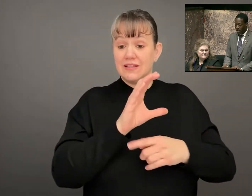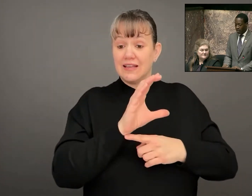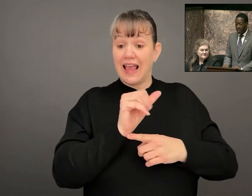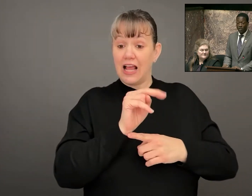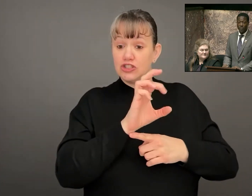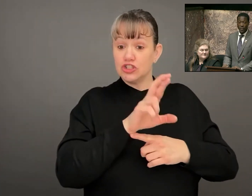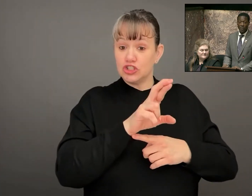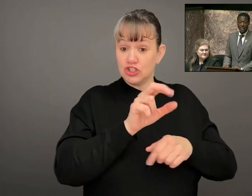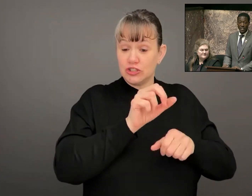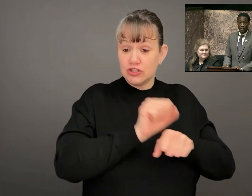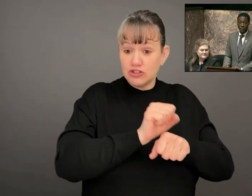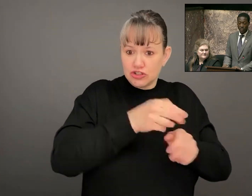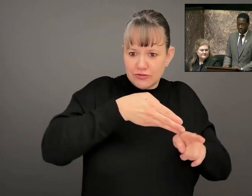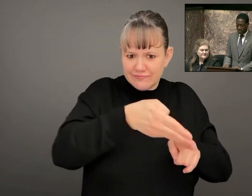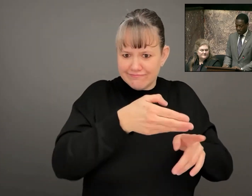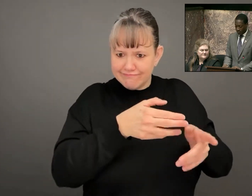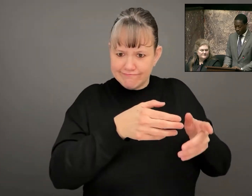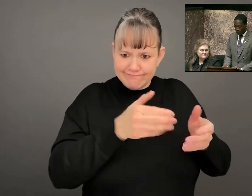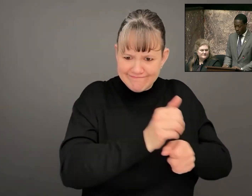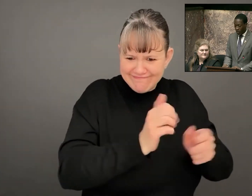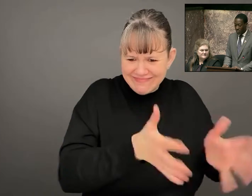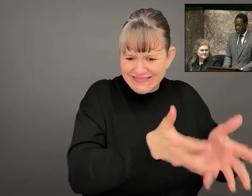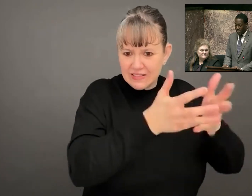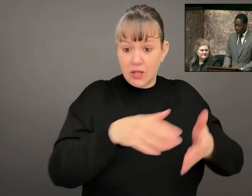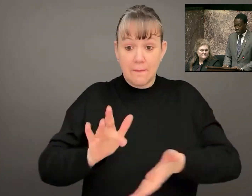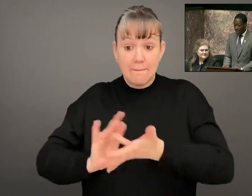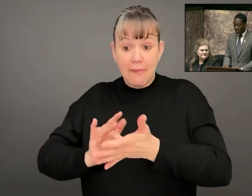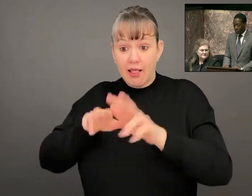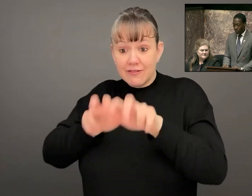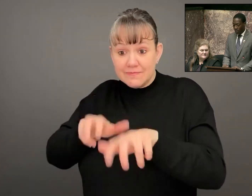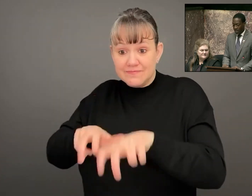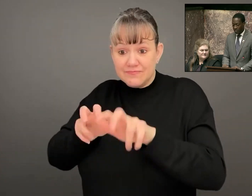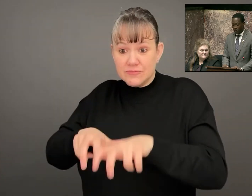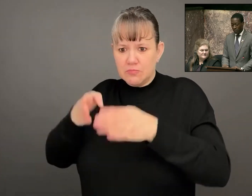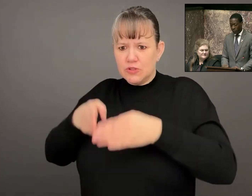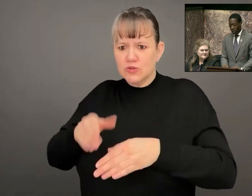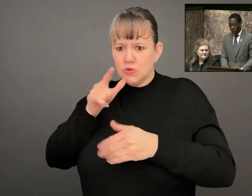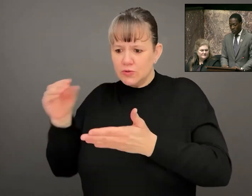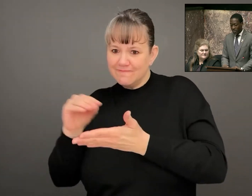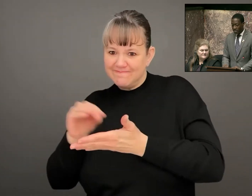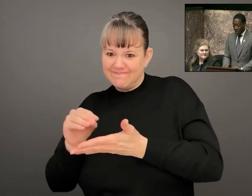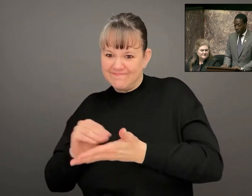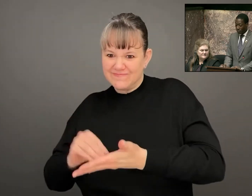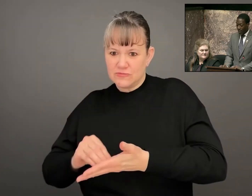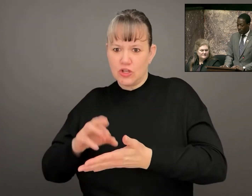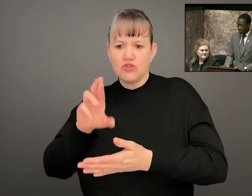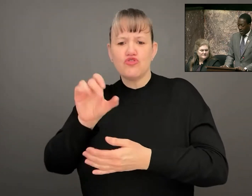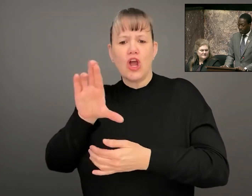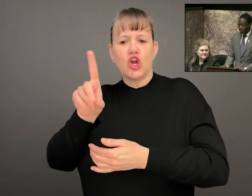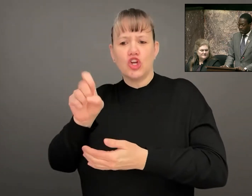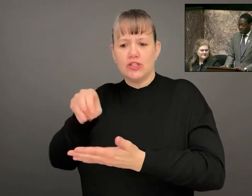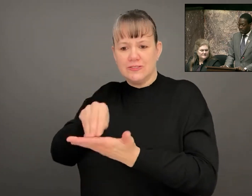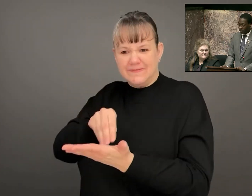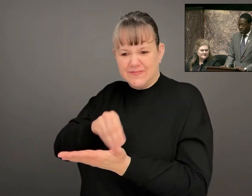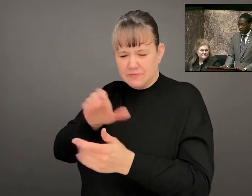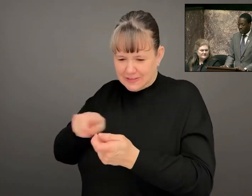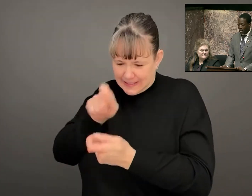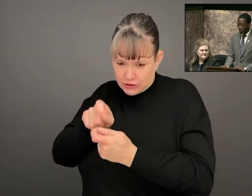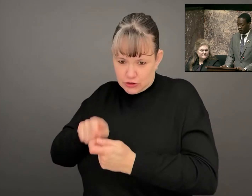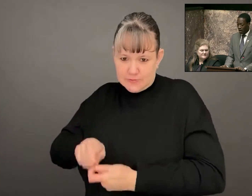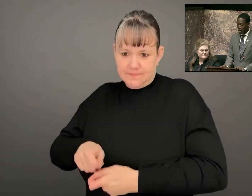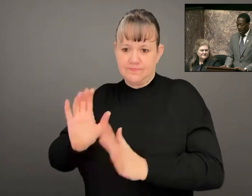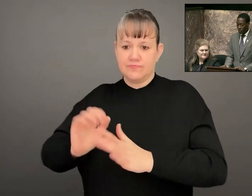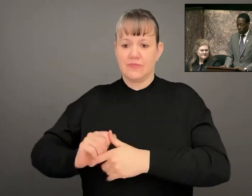records, they are the foundation of our system. We must never take them for granted. We must never forget their sacrifices. We